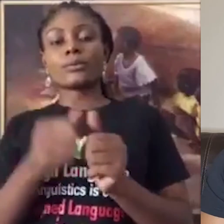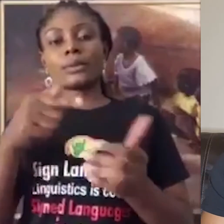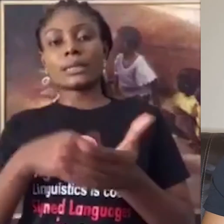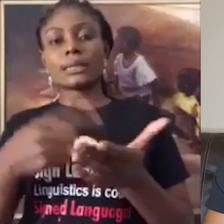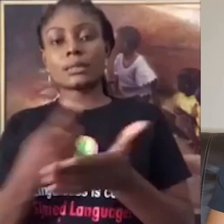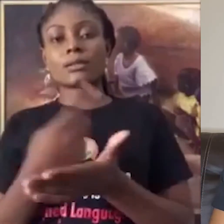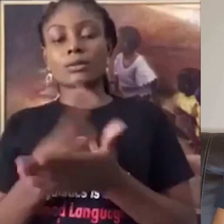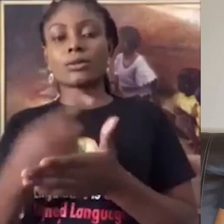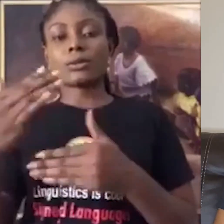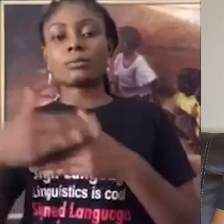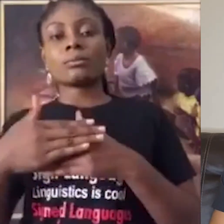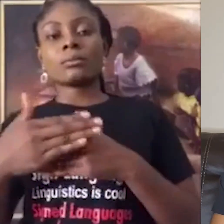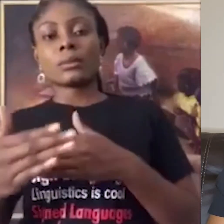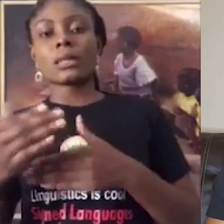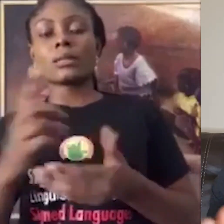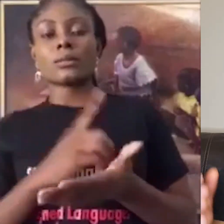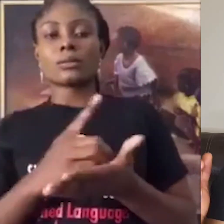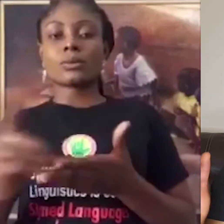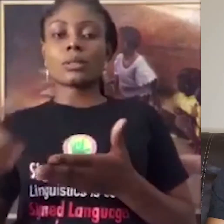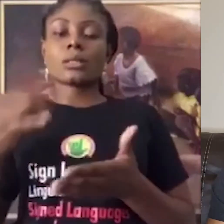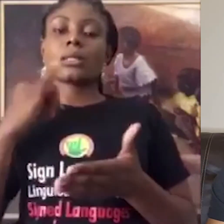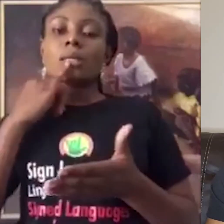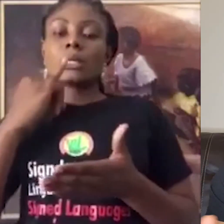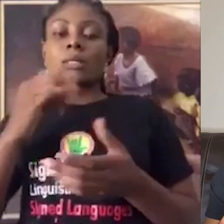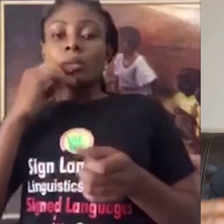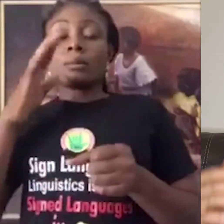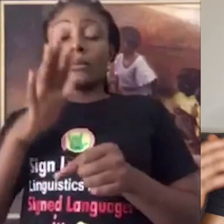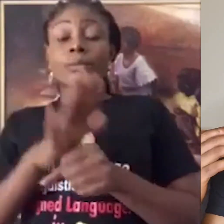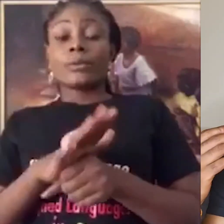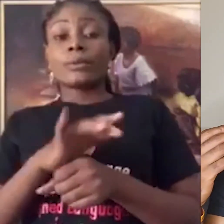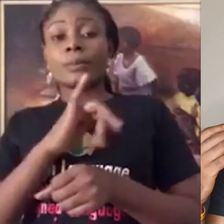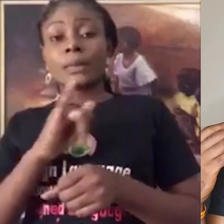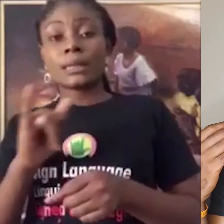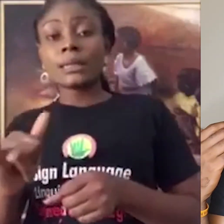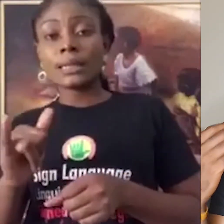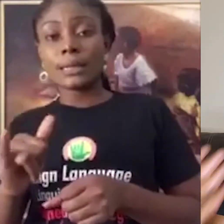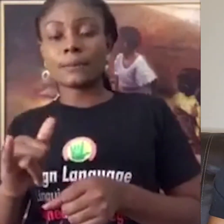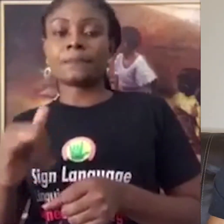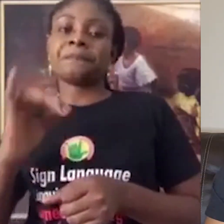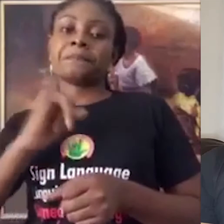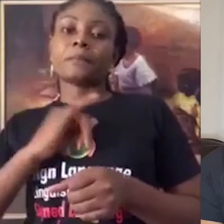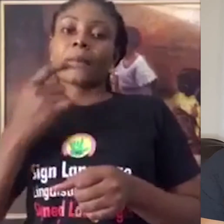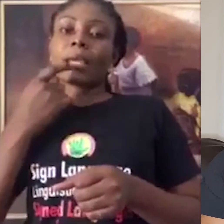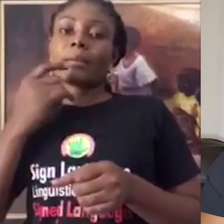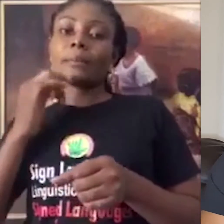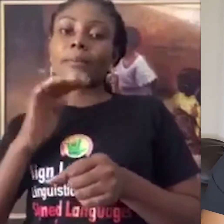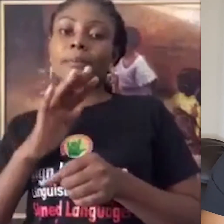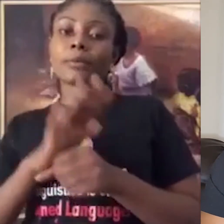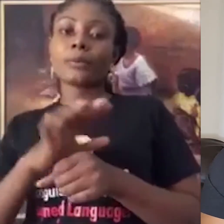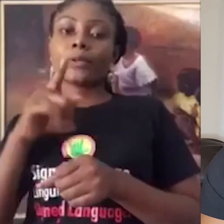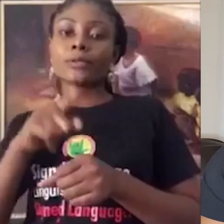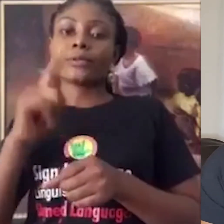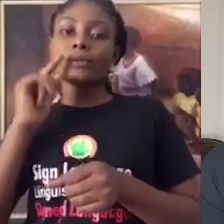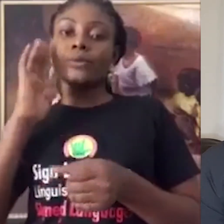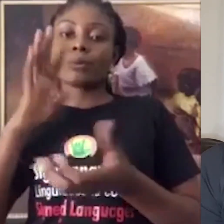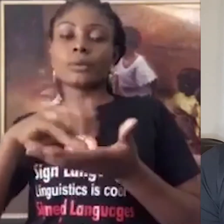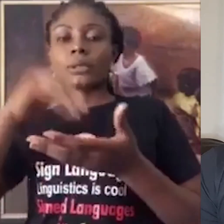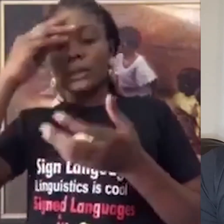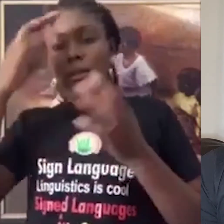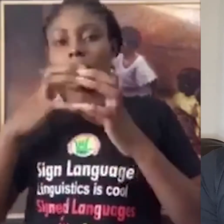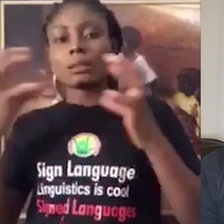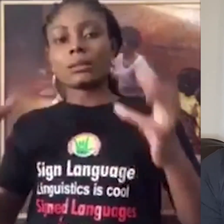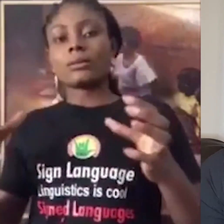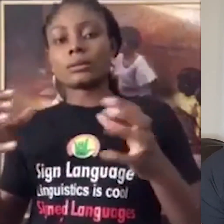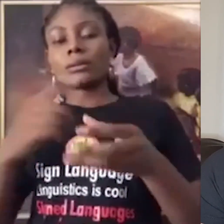with this discussion in the next week. Is promising, and I bet you are going to learn a